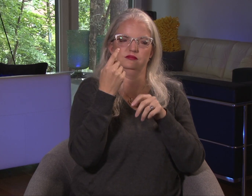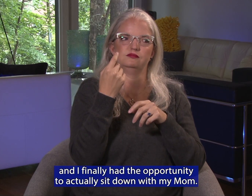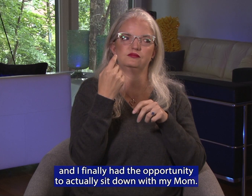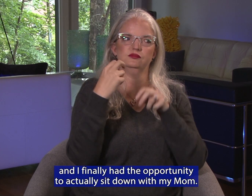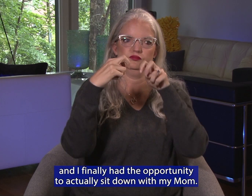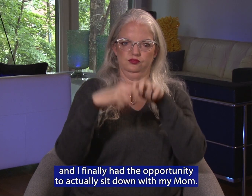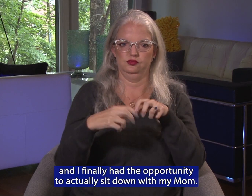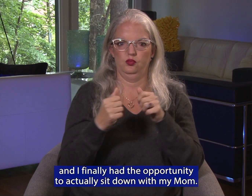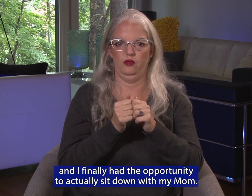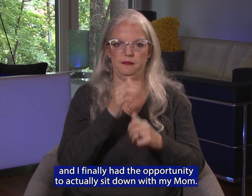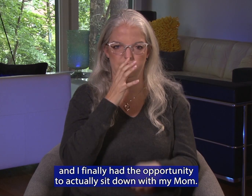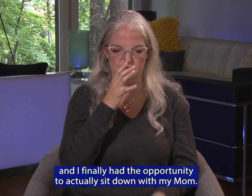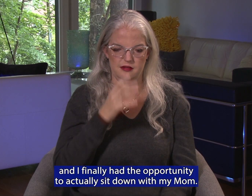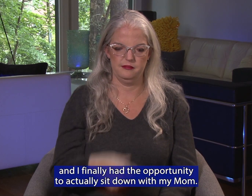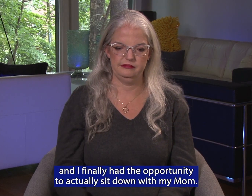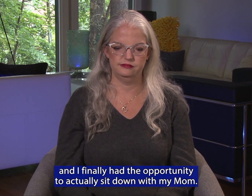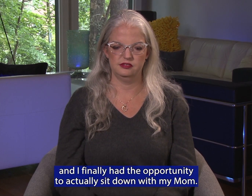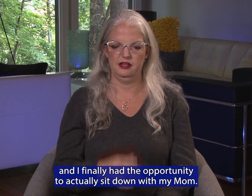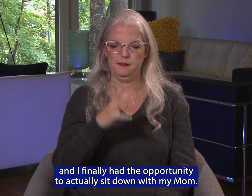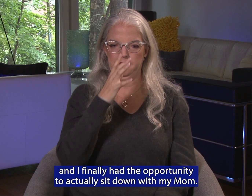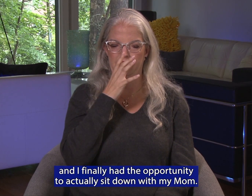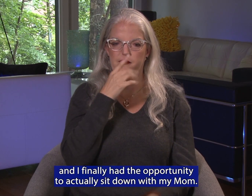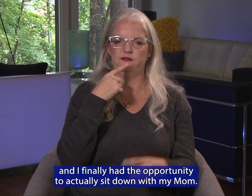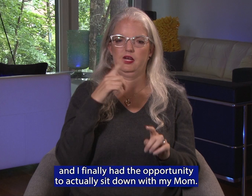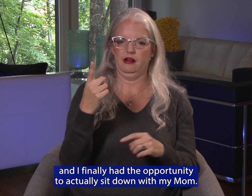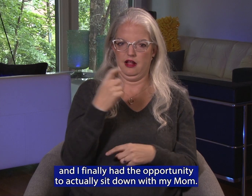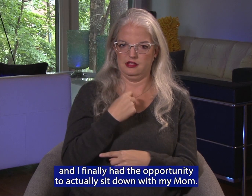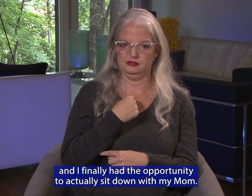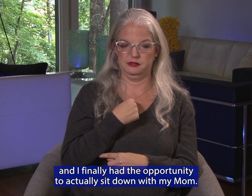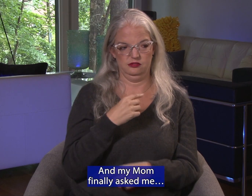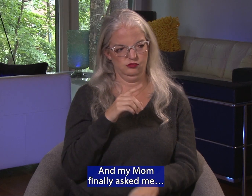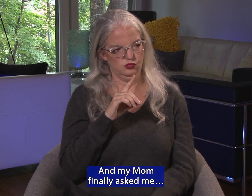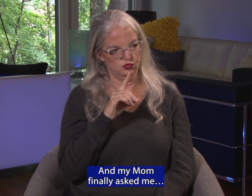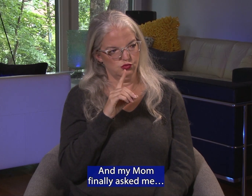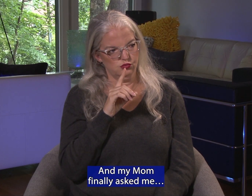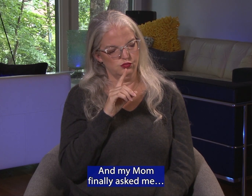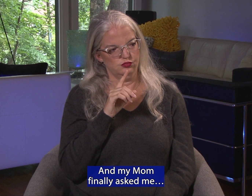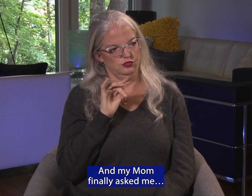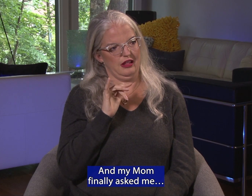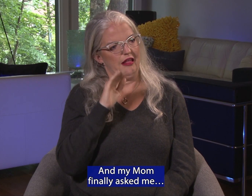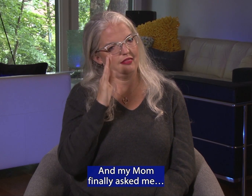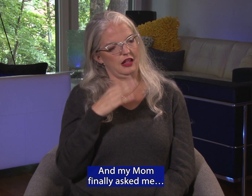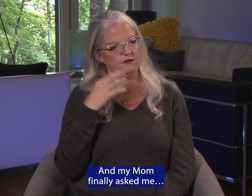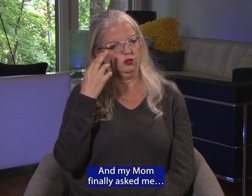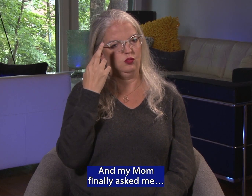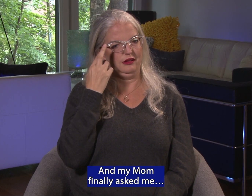And I finally had the opportunity to actually sit down with my mom. And my mom finally asked me,